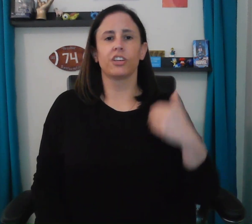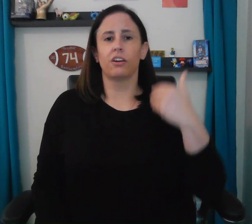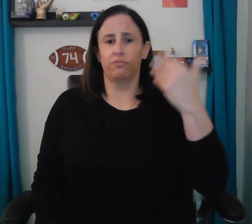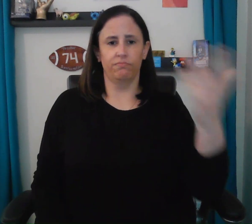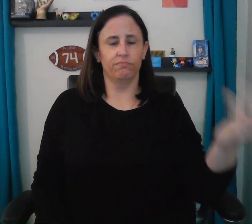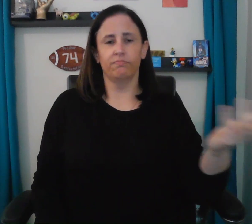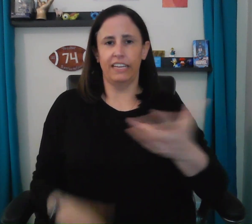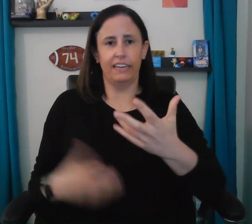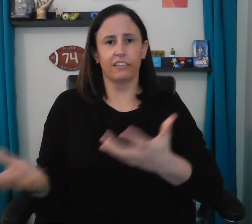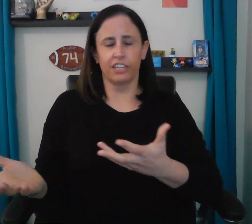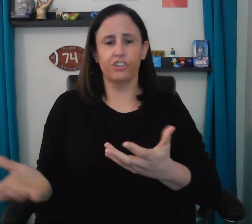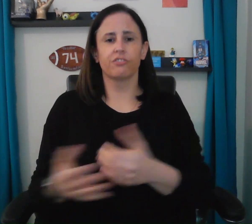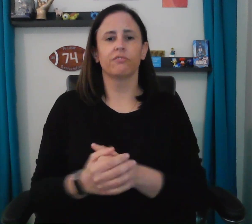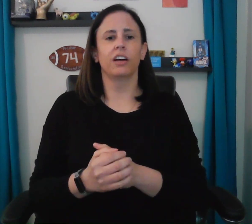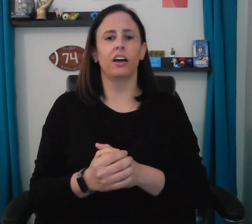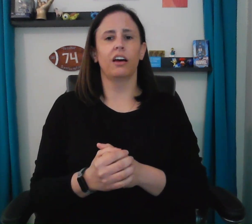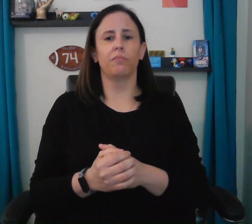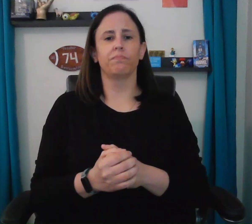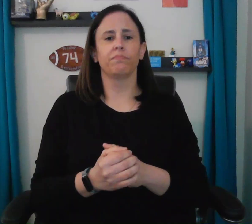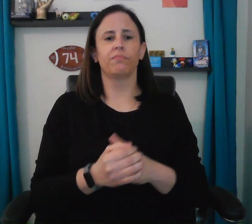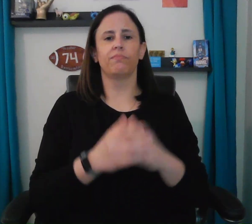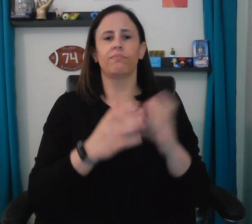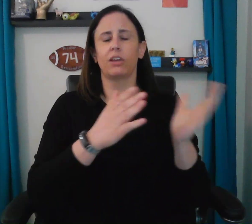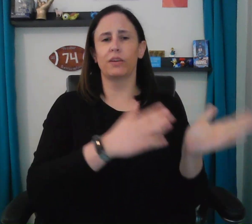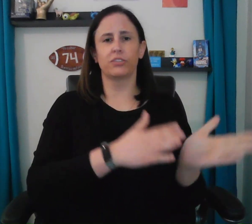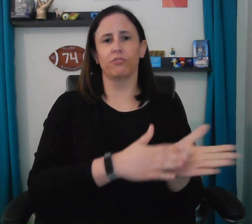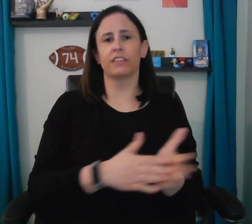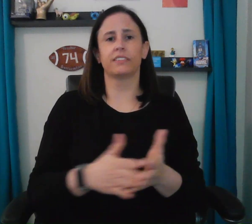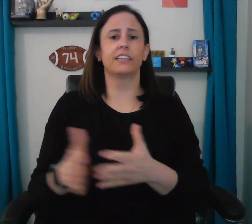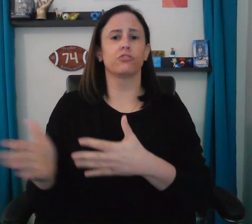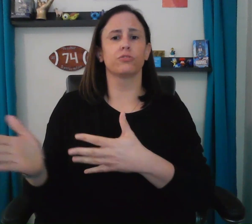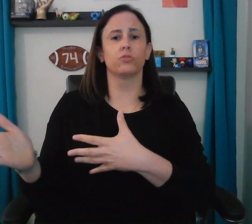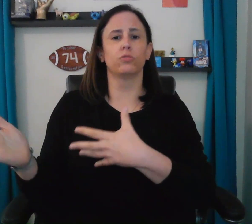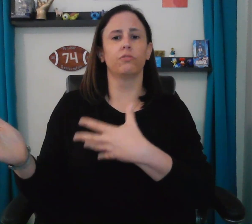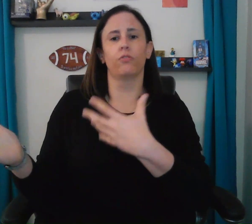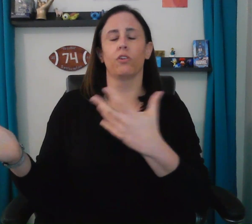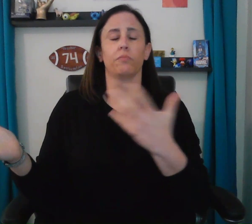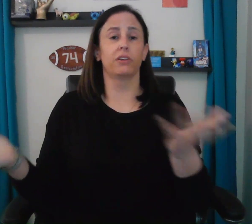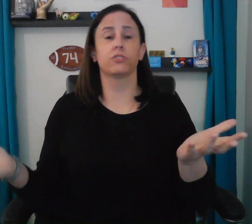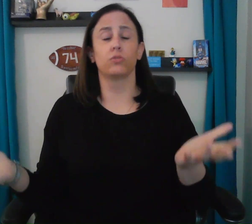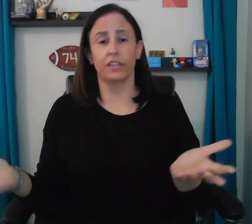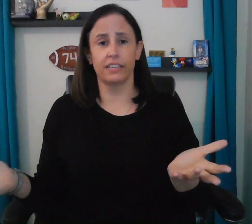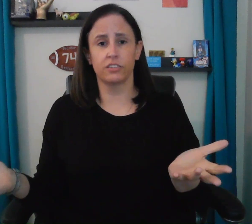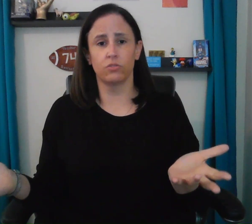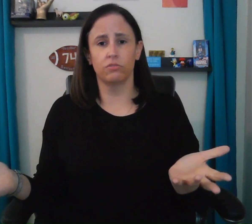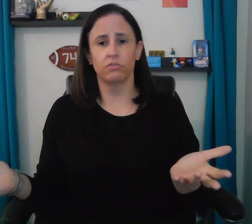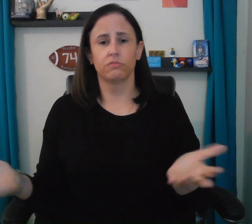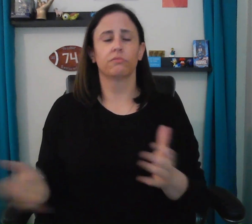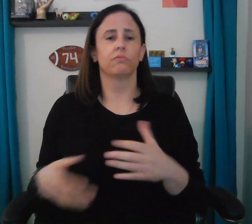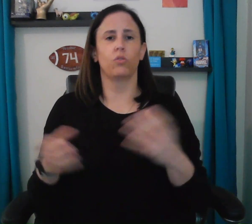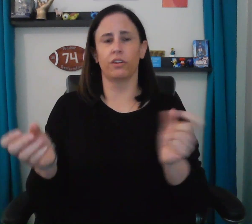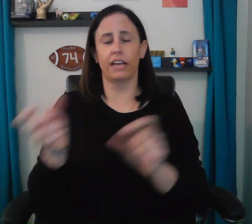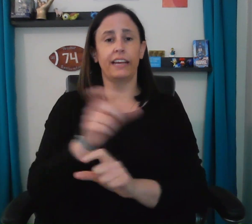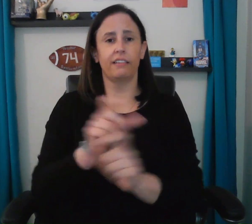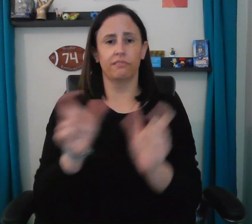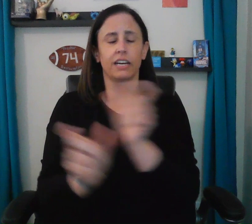So in English, they went to a residential school for middle school and high school, or any kind